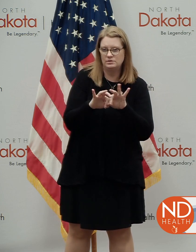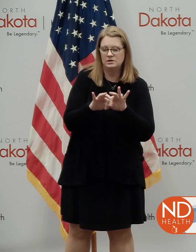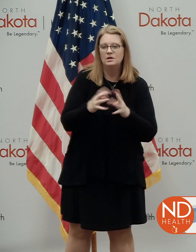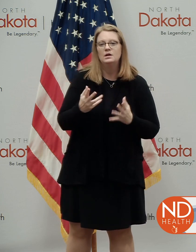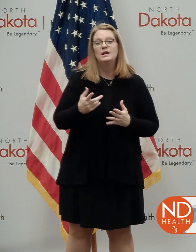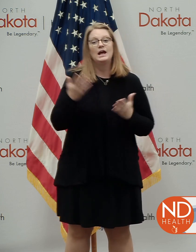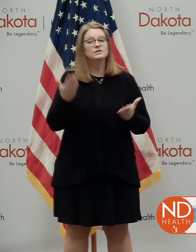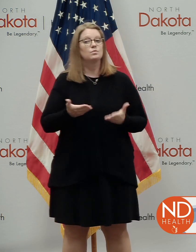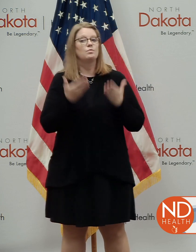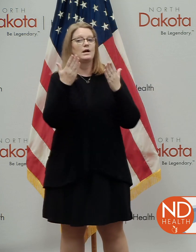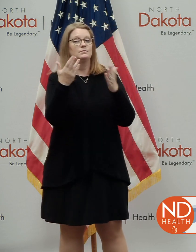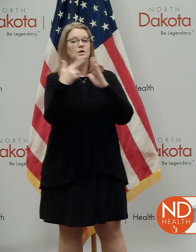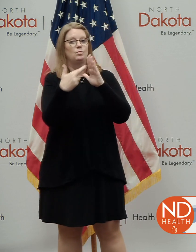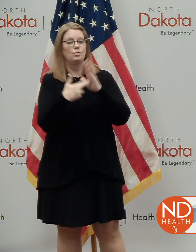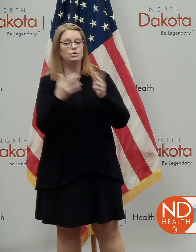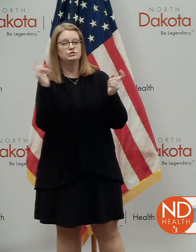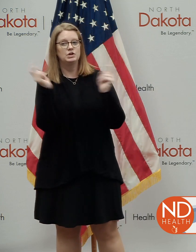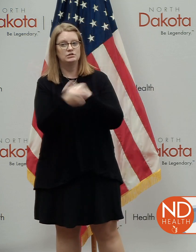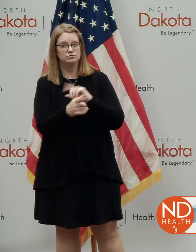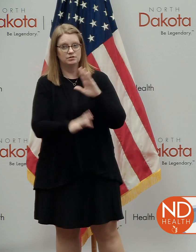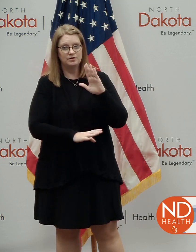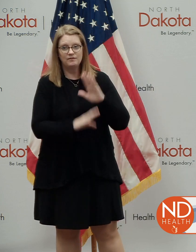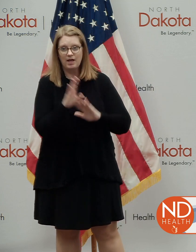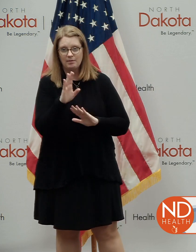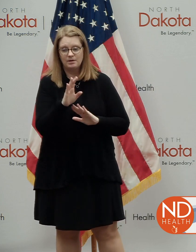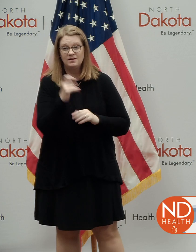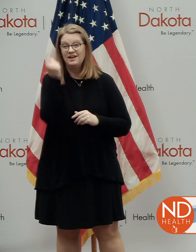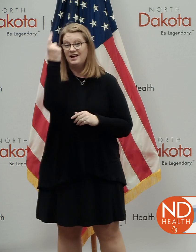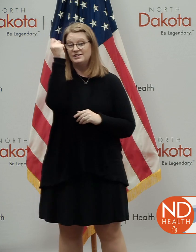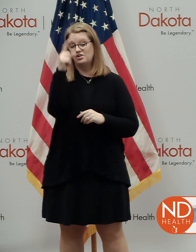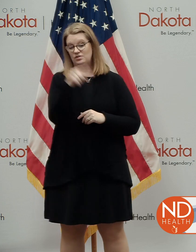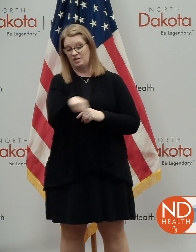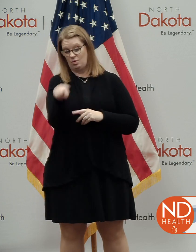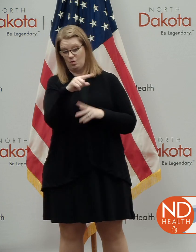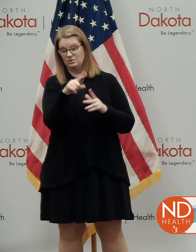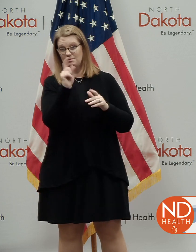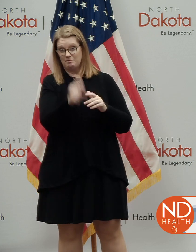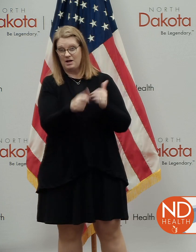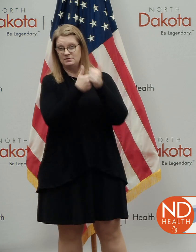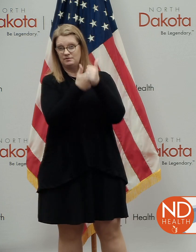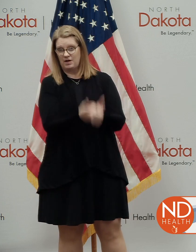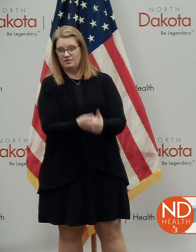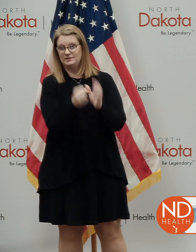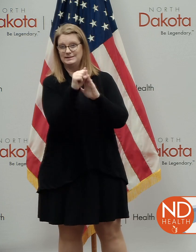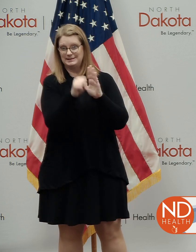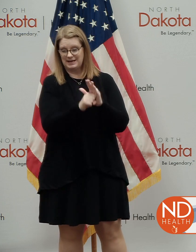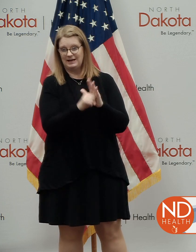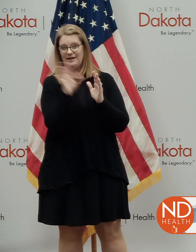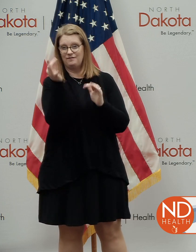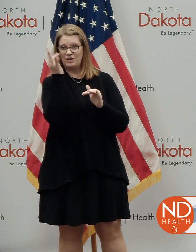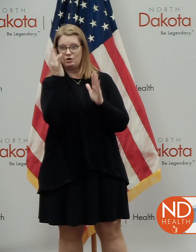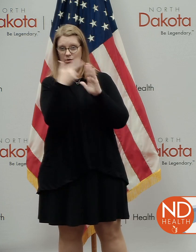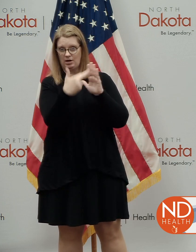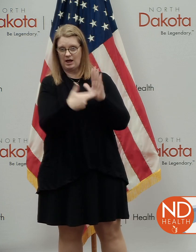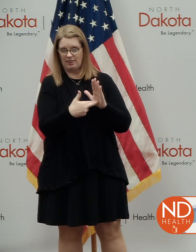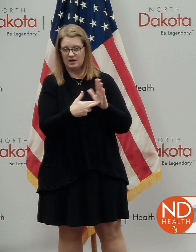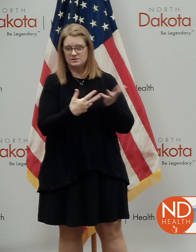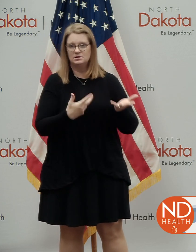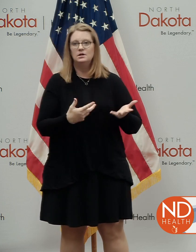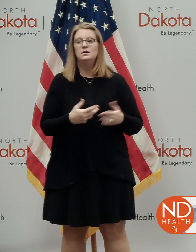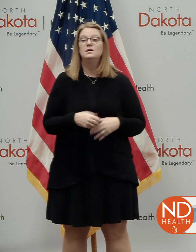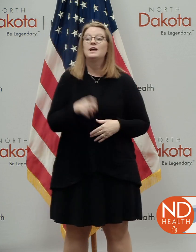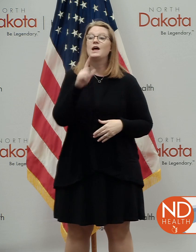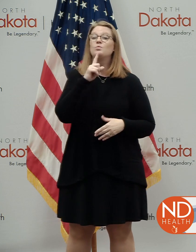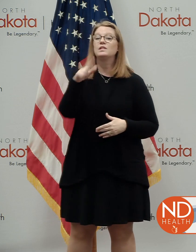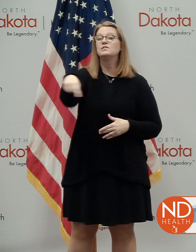recommendations and rule changes are developed that follow state and federal guidelines. And I want to express my appreciation to all workers